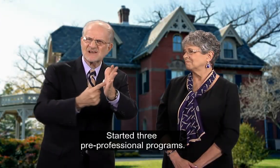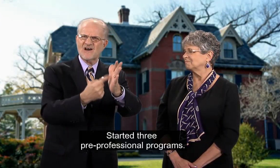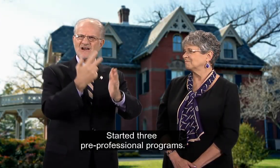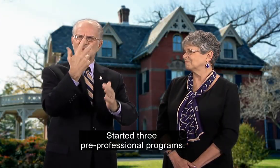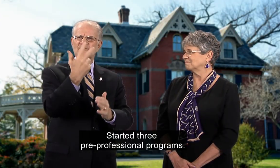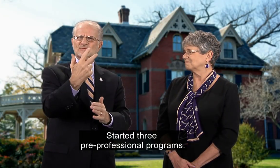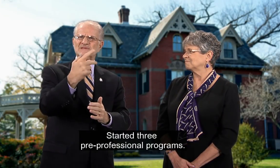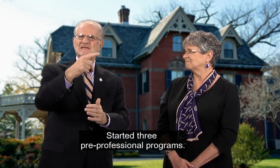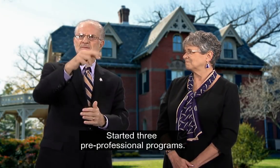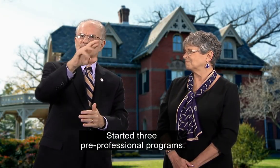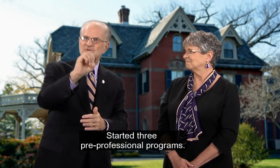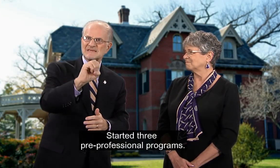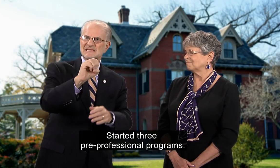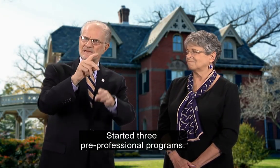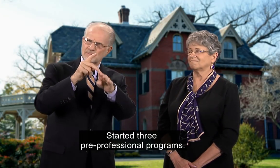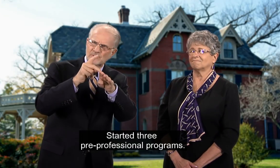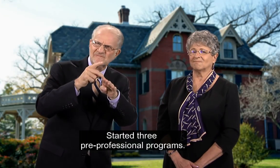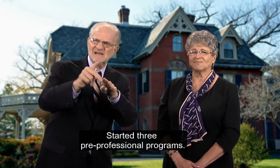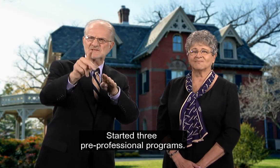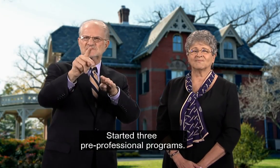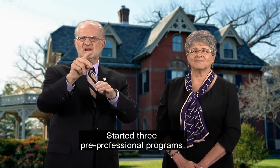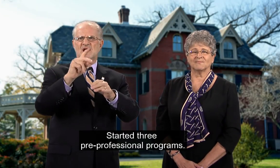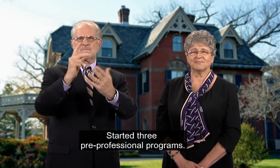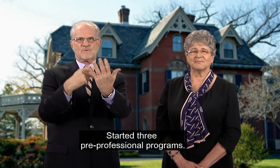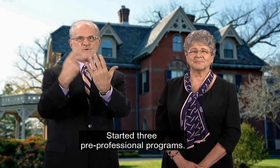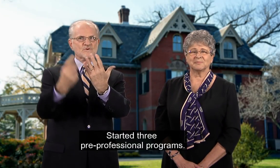Started three pre-professional programs.-professional programs.